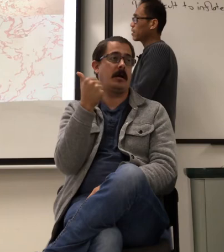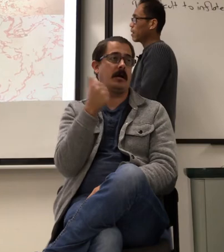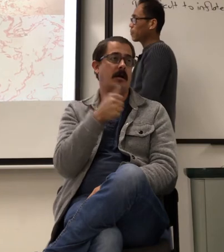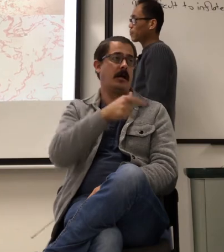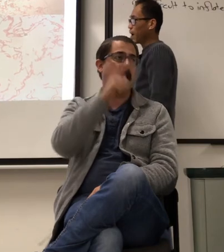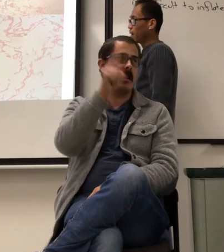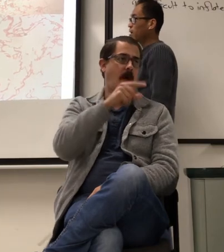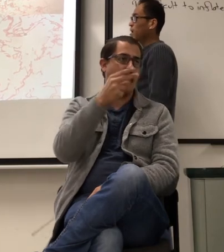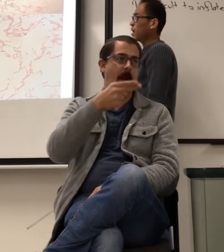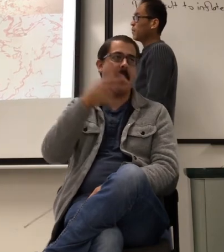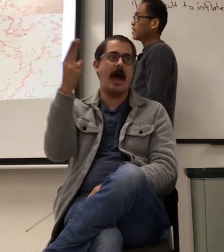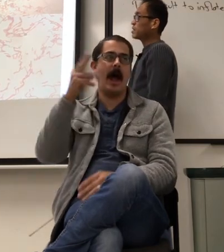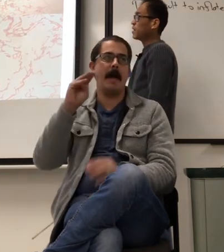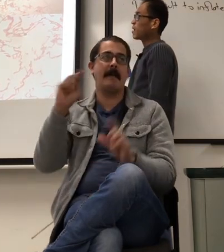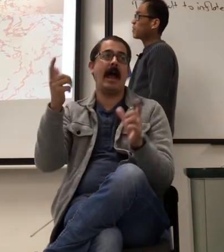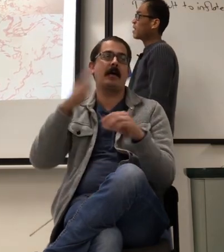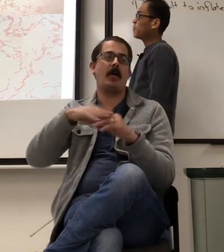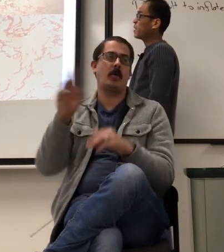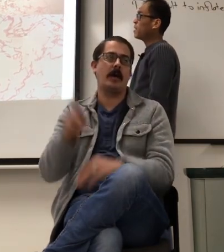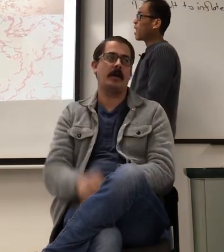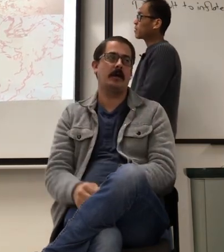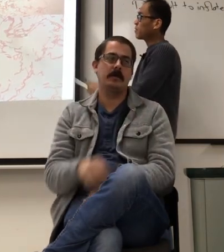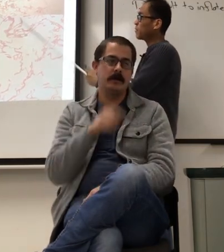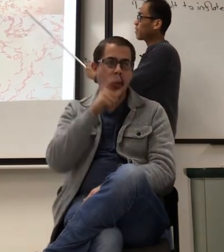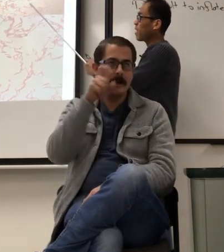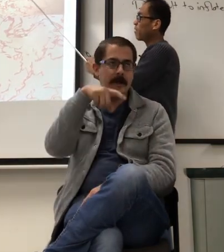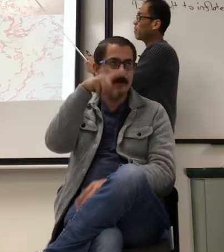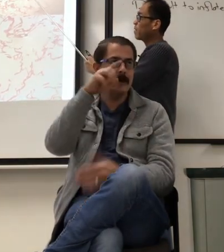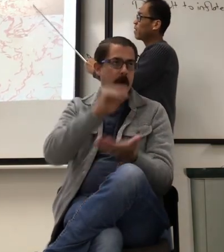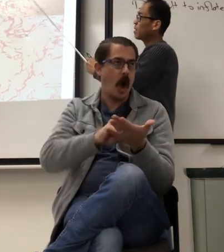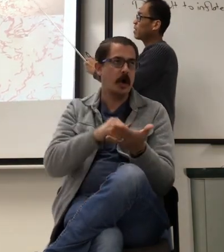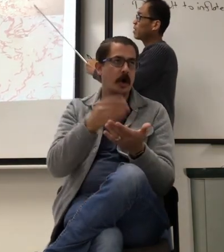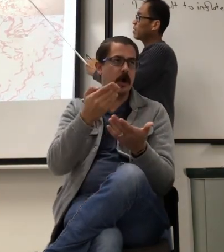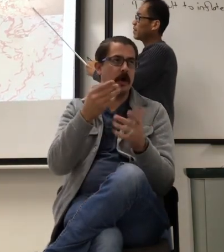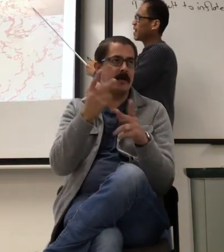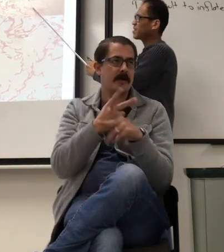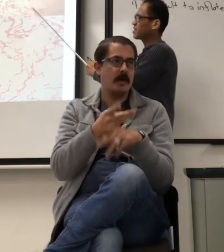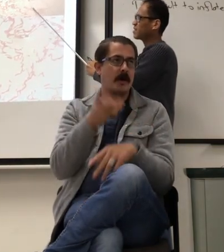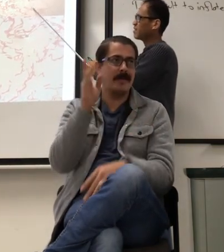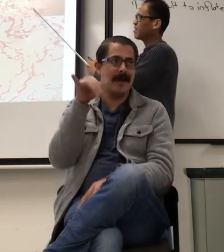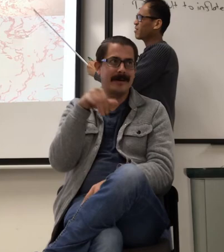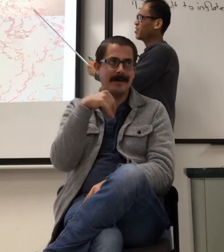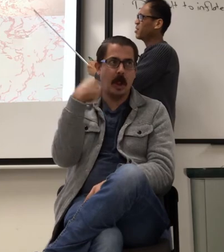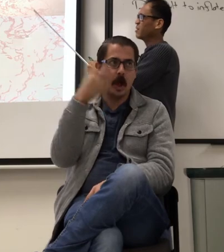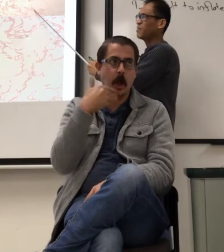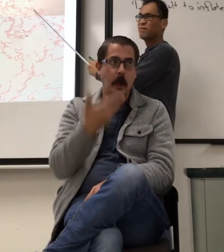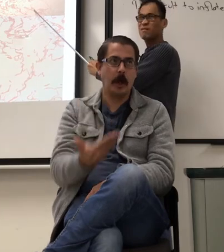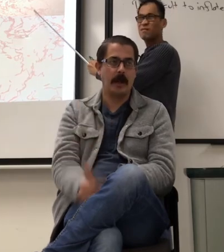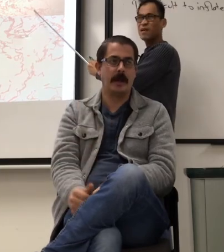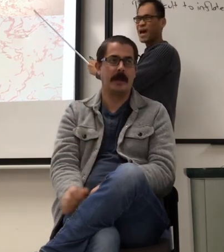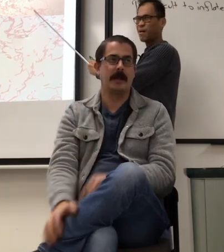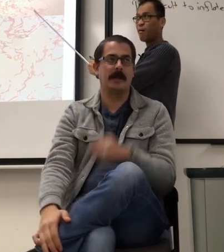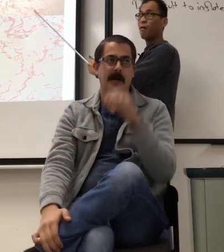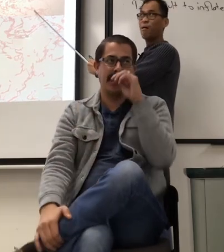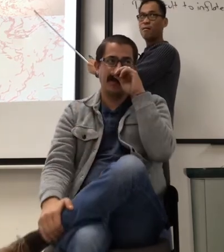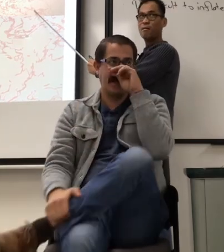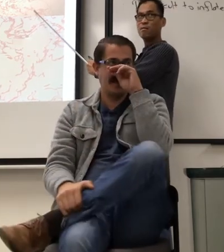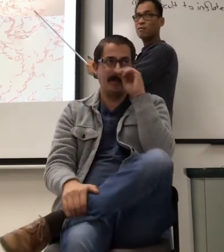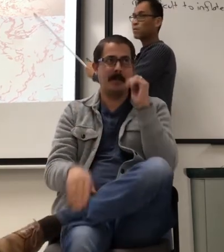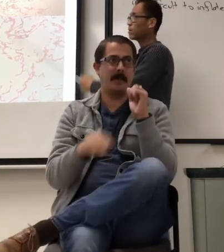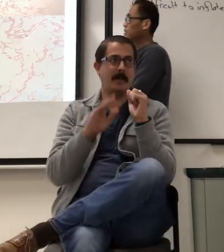mag on the right. I mean, it's, you don't think you have to be a doctor to figure out that doesn't look good at